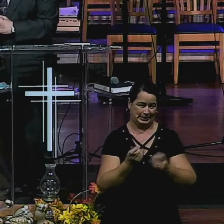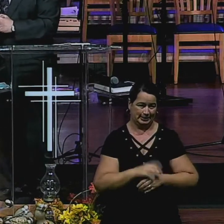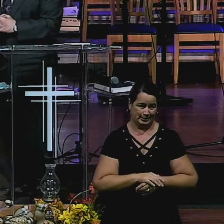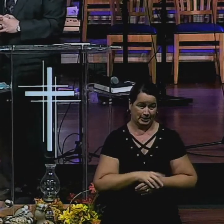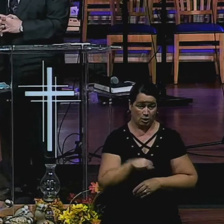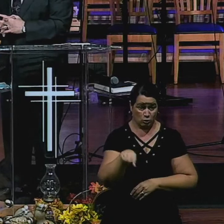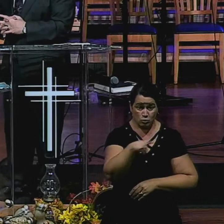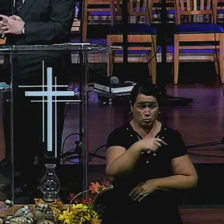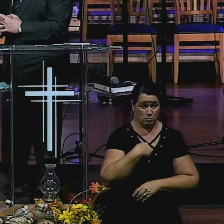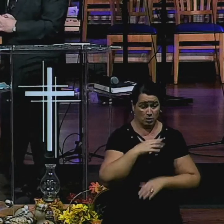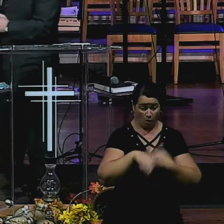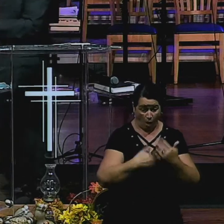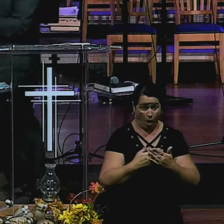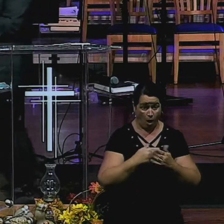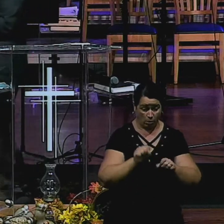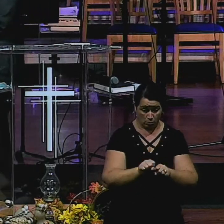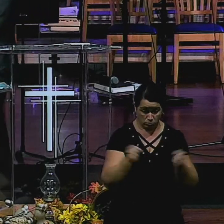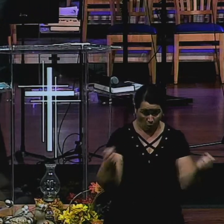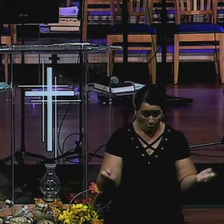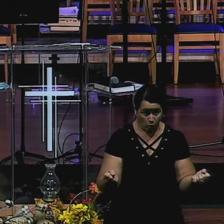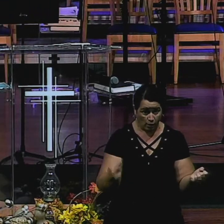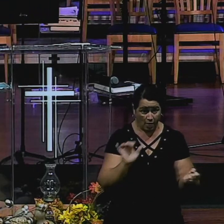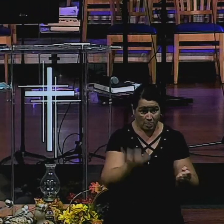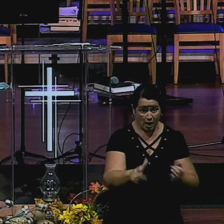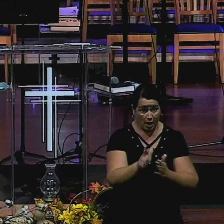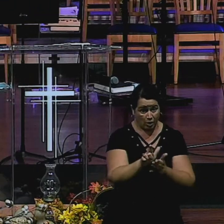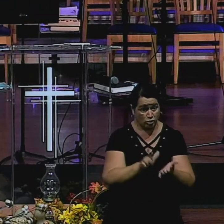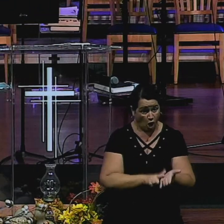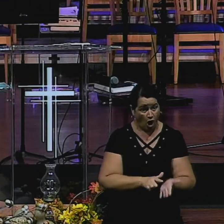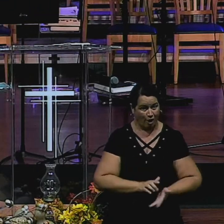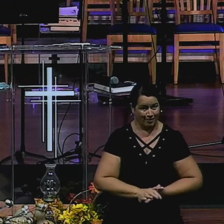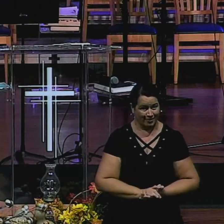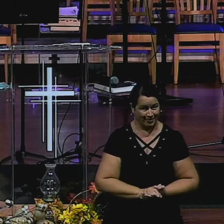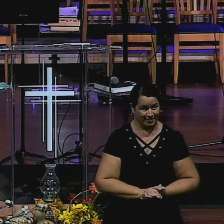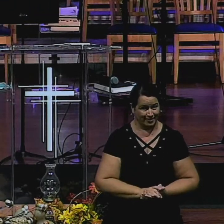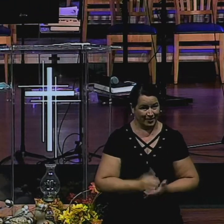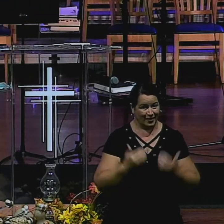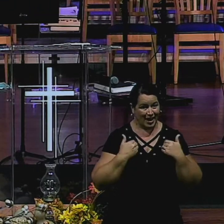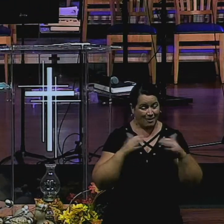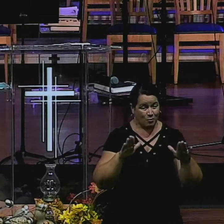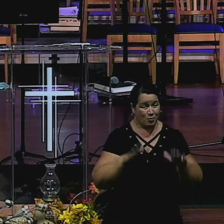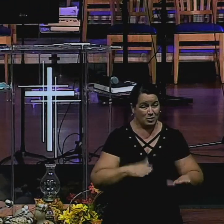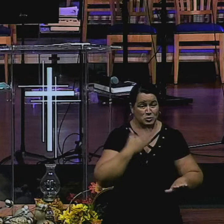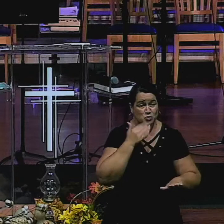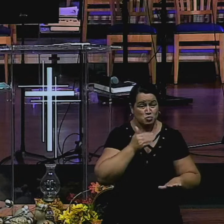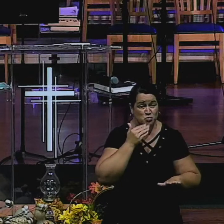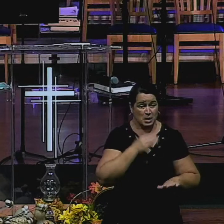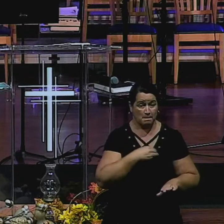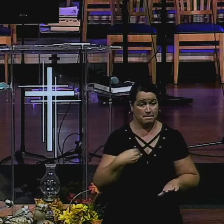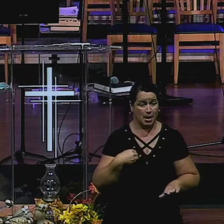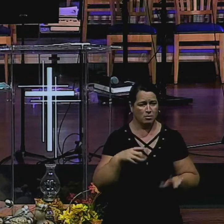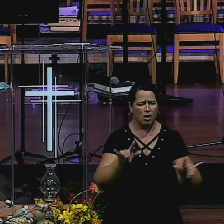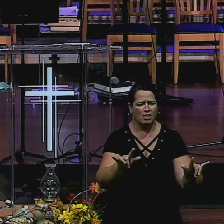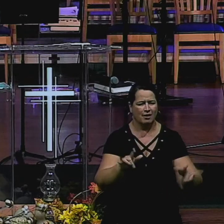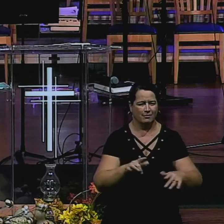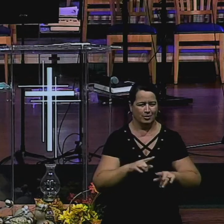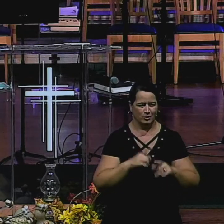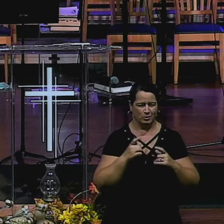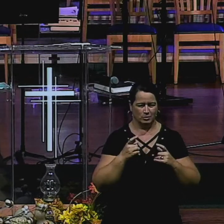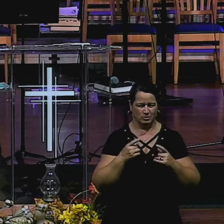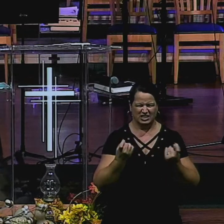broken the law. I mean, the Bible has said, we got some good, sweet, wonderful members. I love you to death. But you're